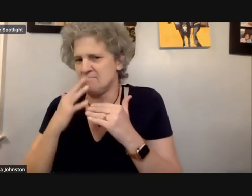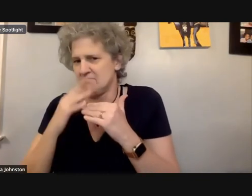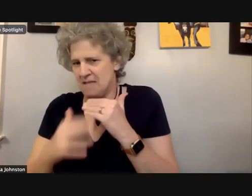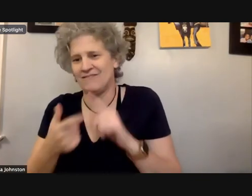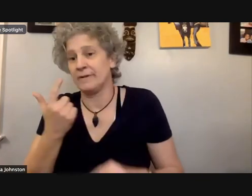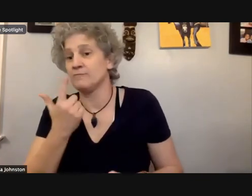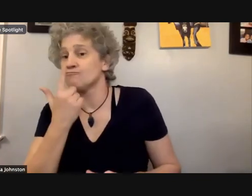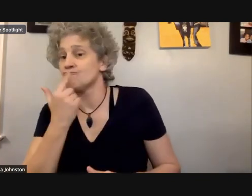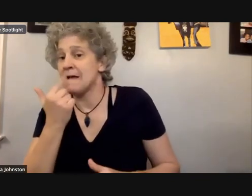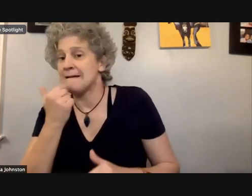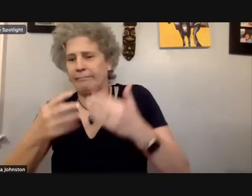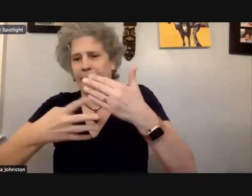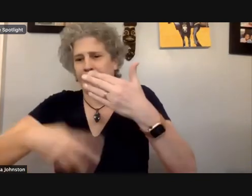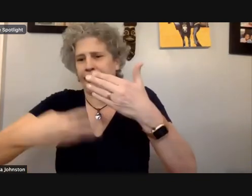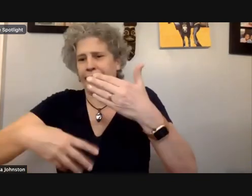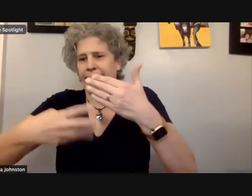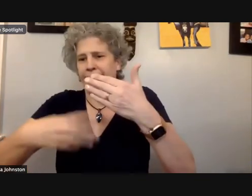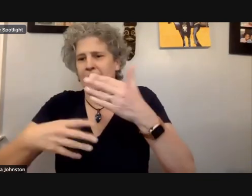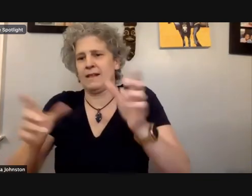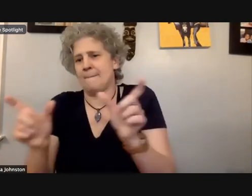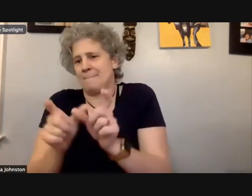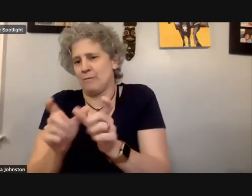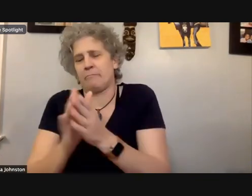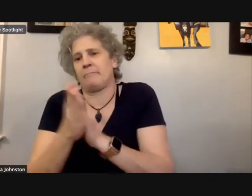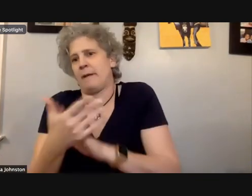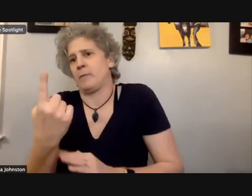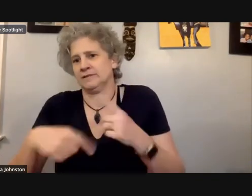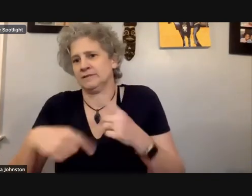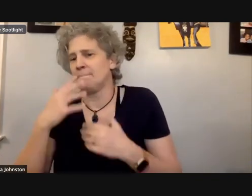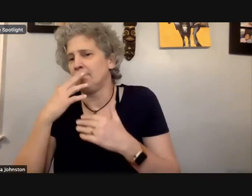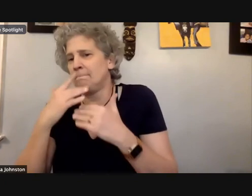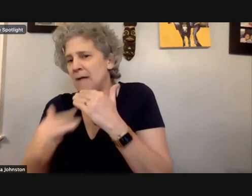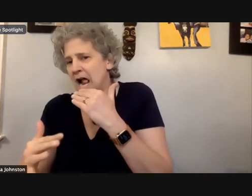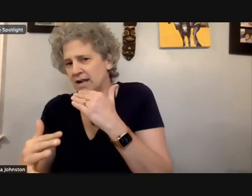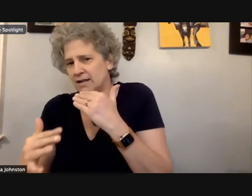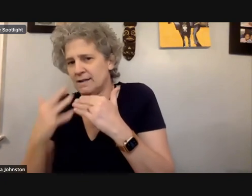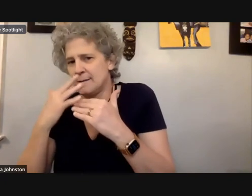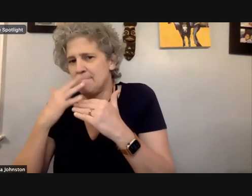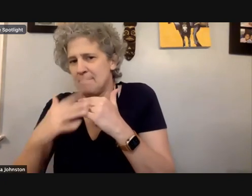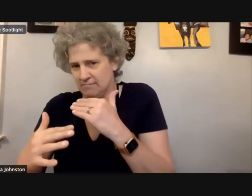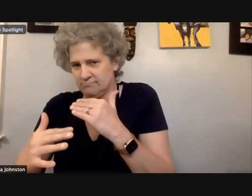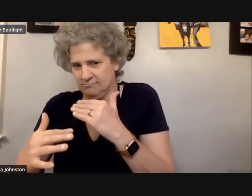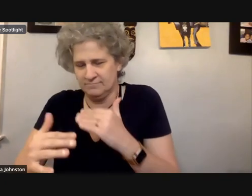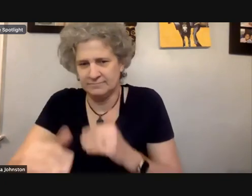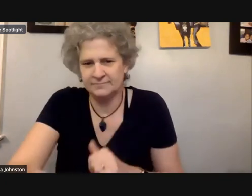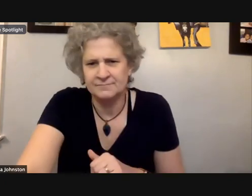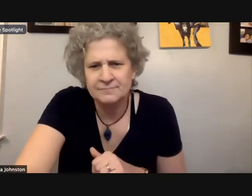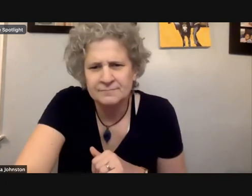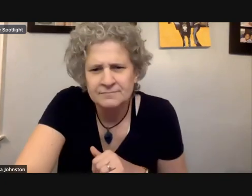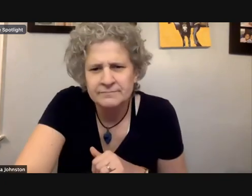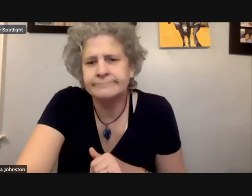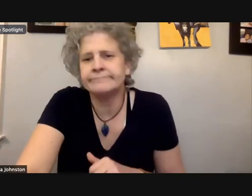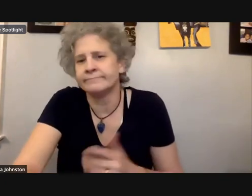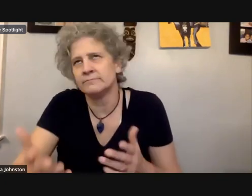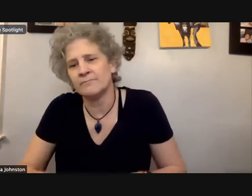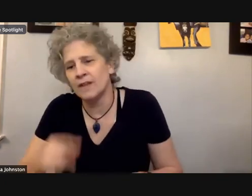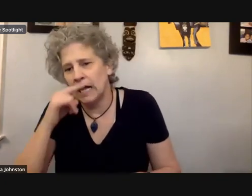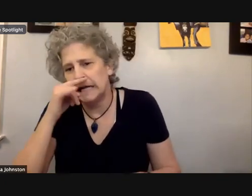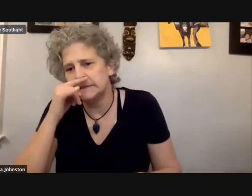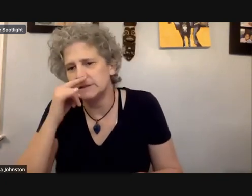Blood. This is blood. Comes from the sign for red and then the classifier for fluid. So blood